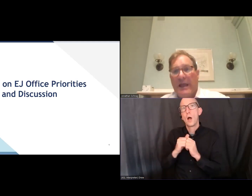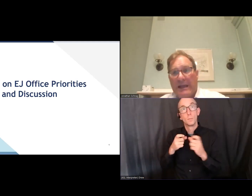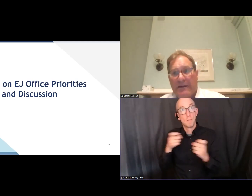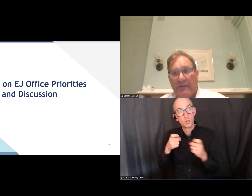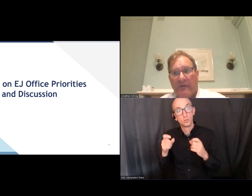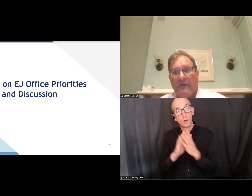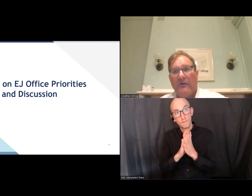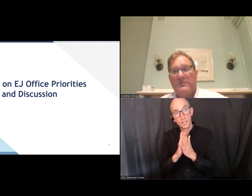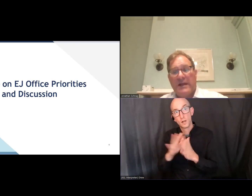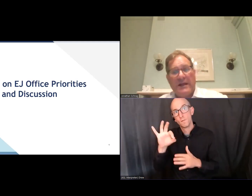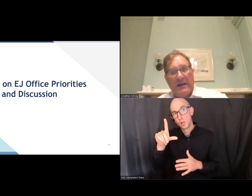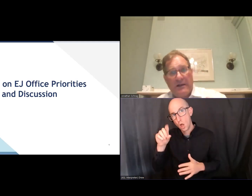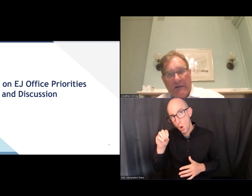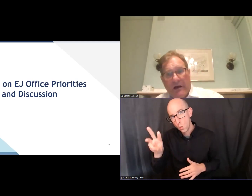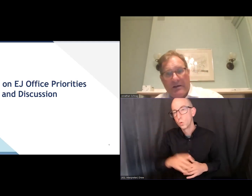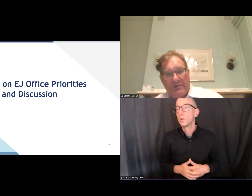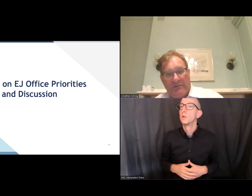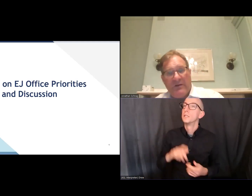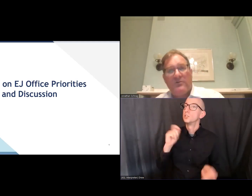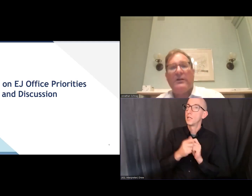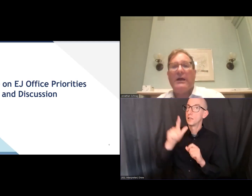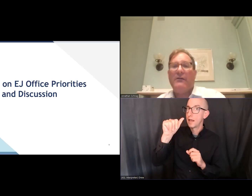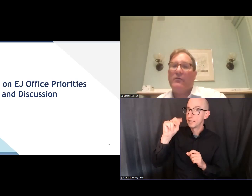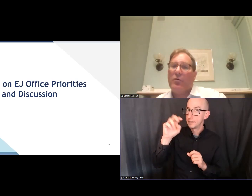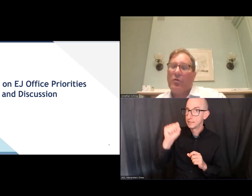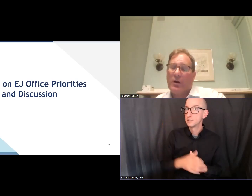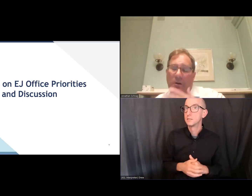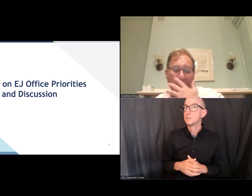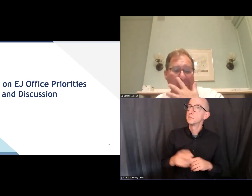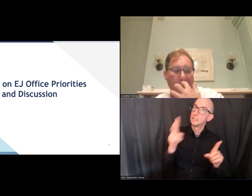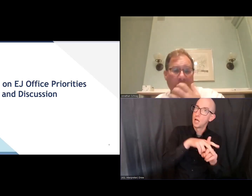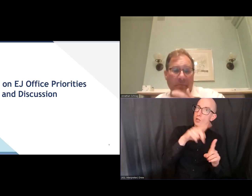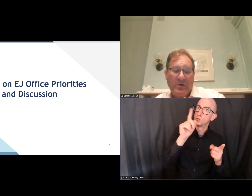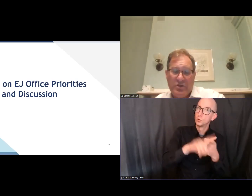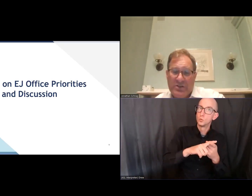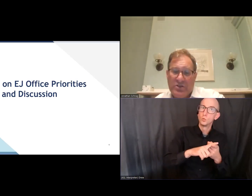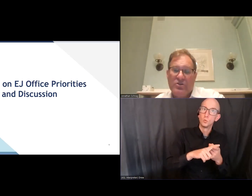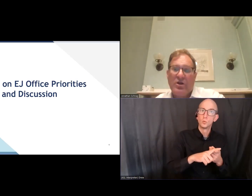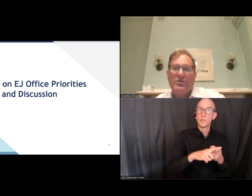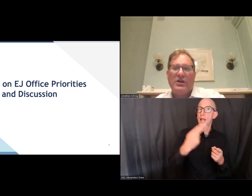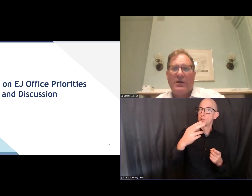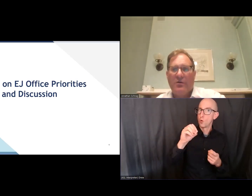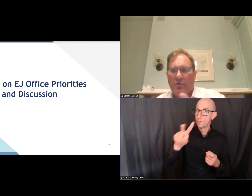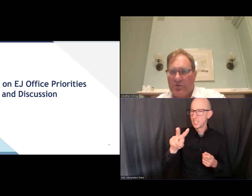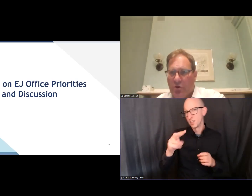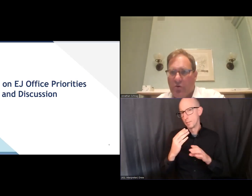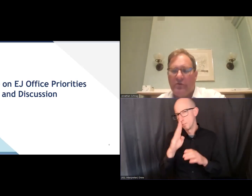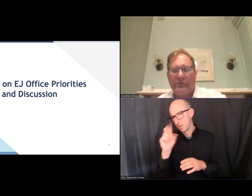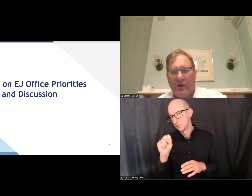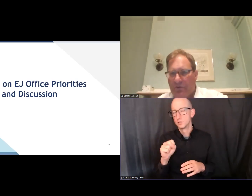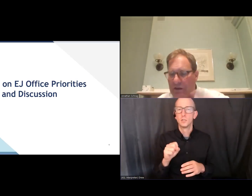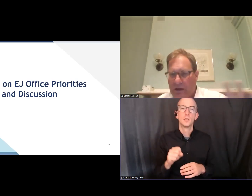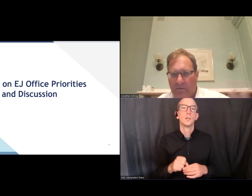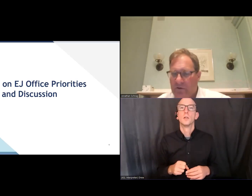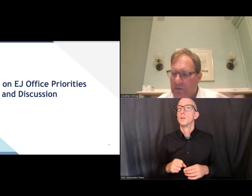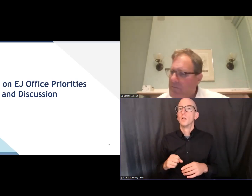that's lanes, dedicated high occupancy vehicle lanes, or congestion charging, or tolls,